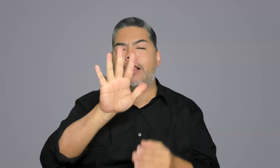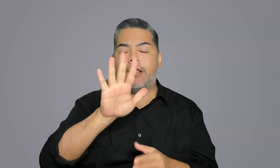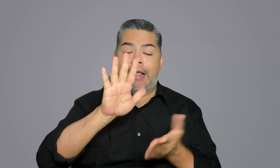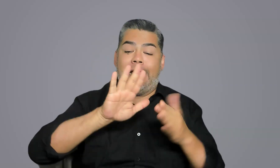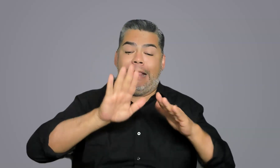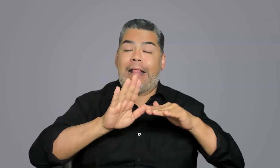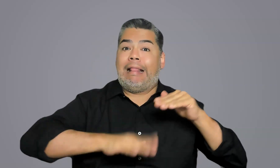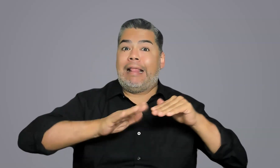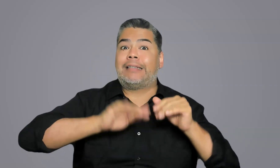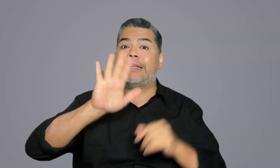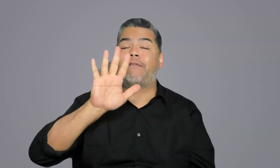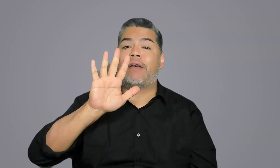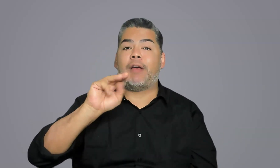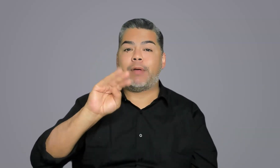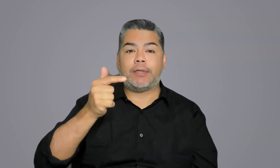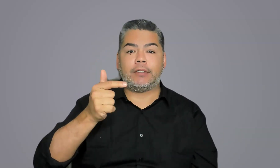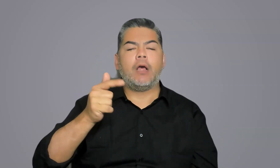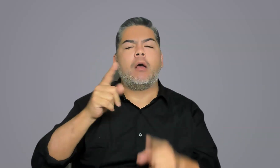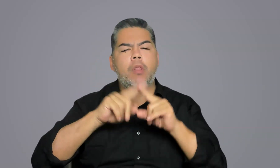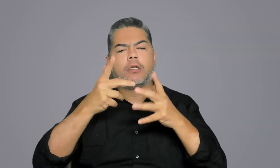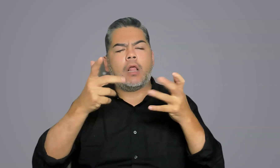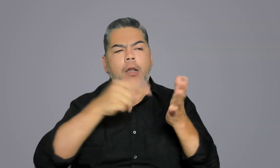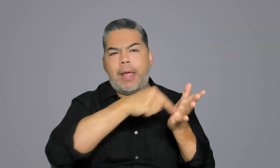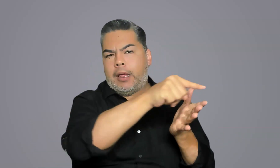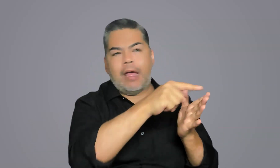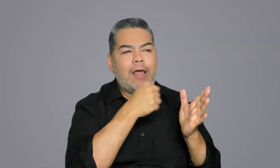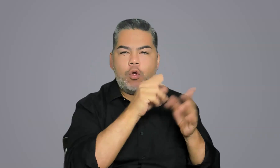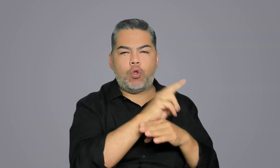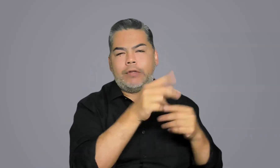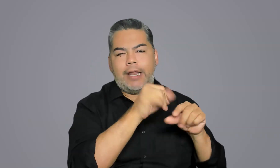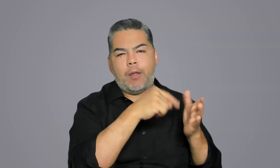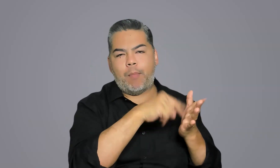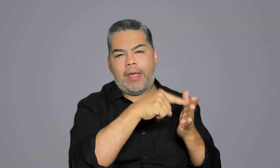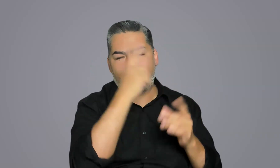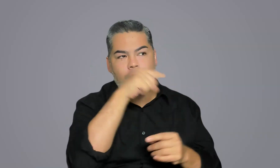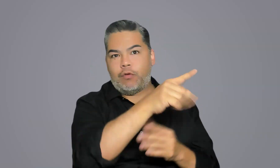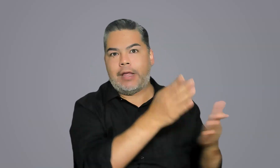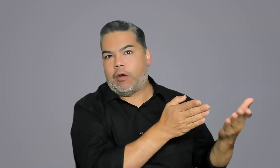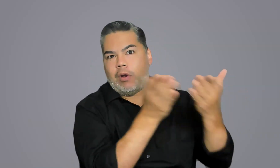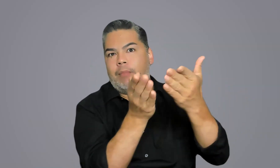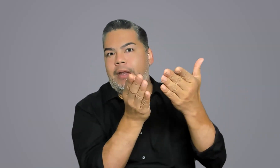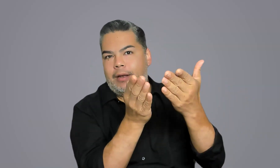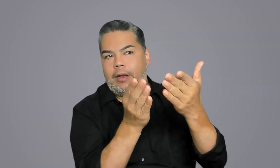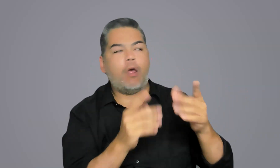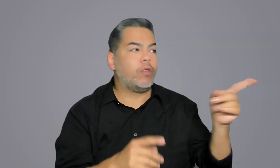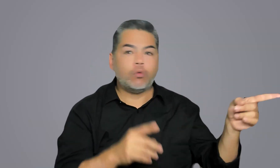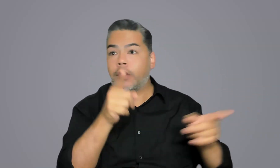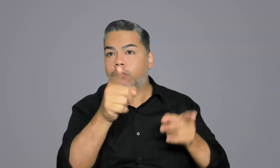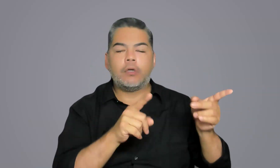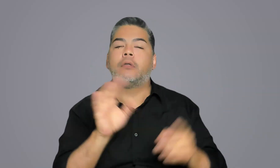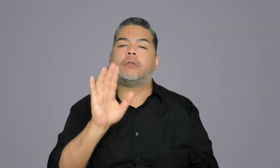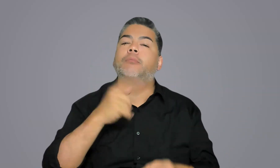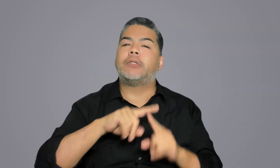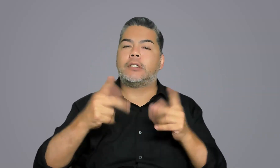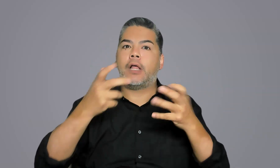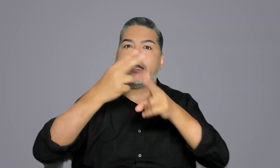that one. But there are also lots of paid for tools. I don't use any of them myself, so I can't recommend one or the other. But there are lots of names